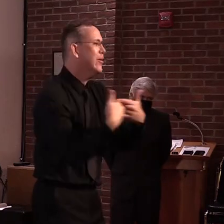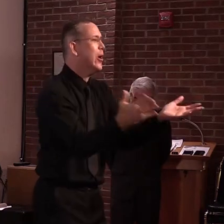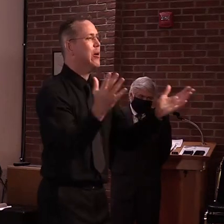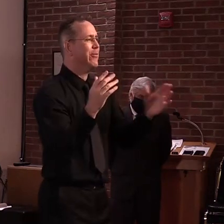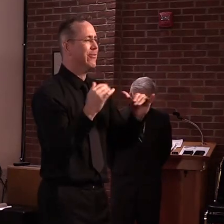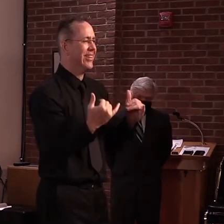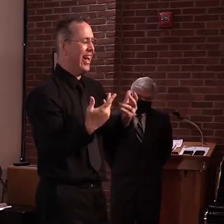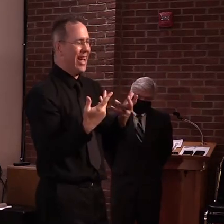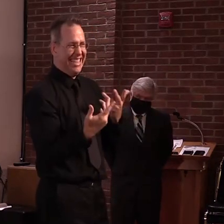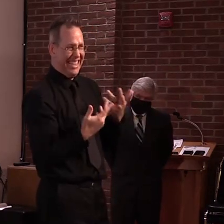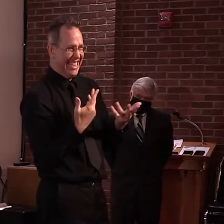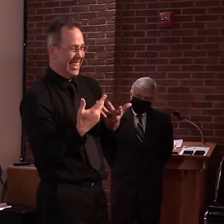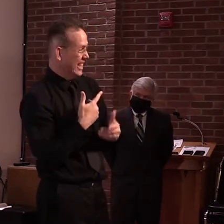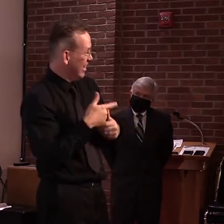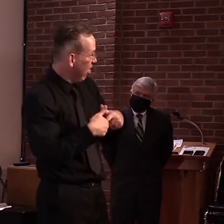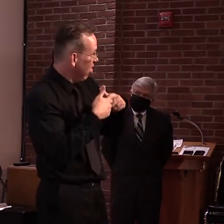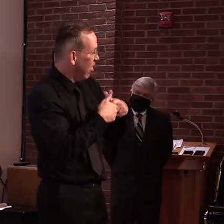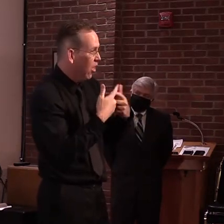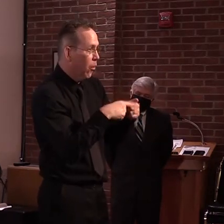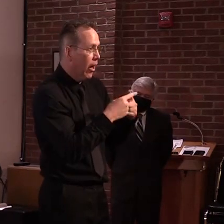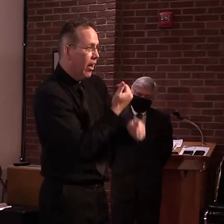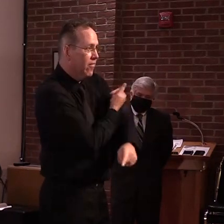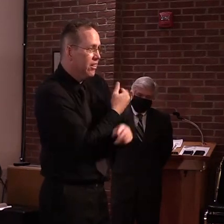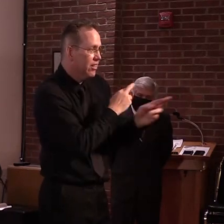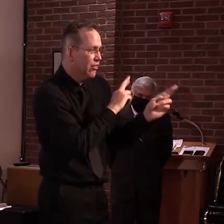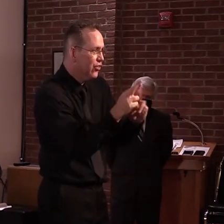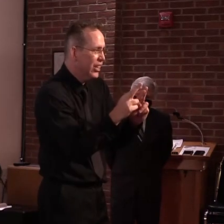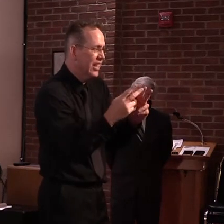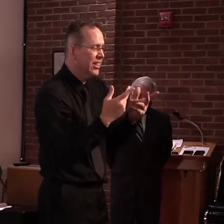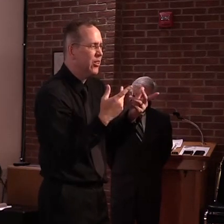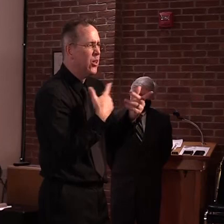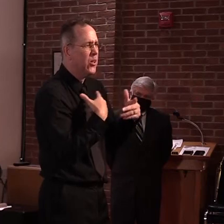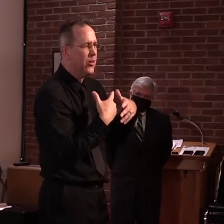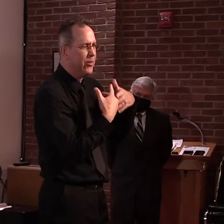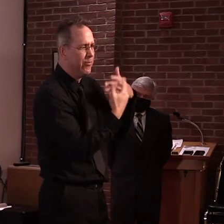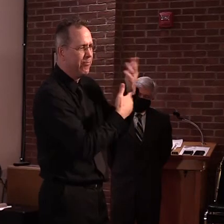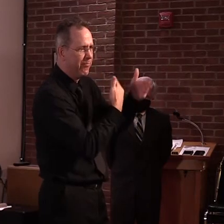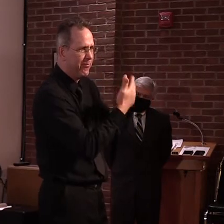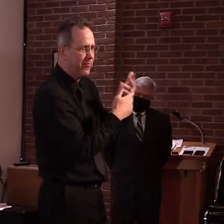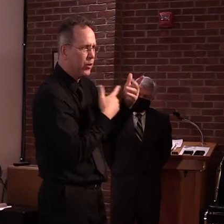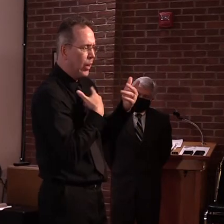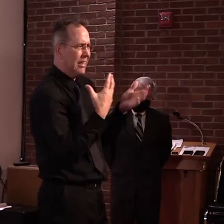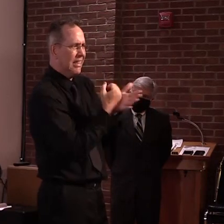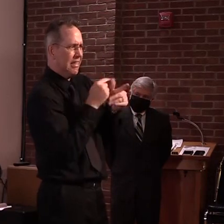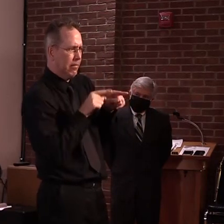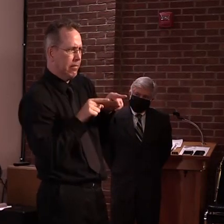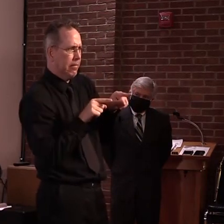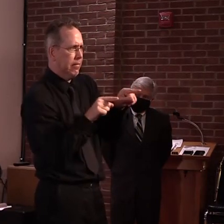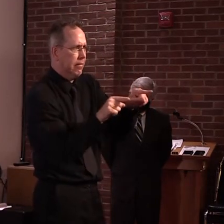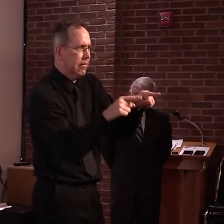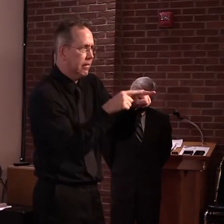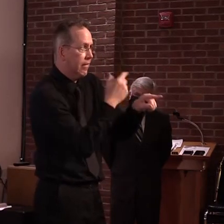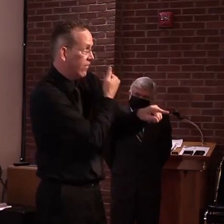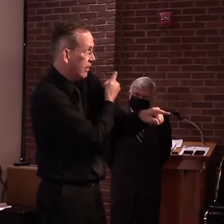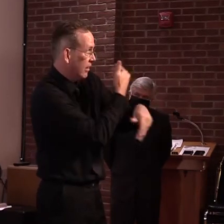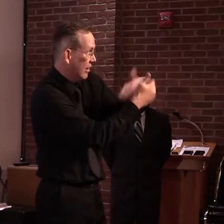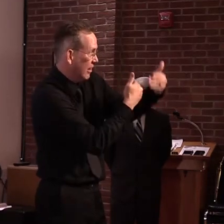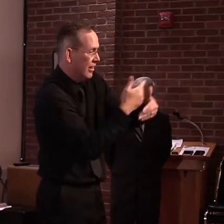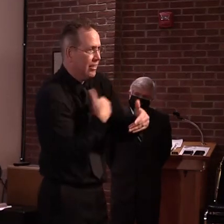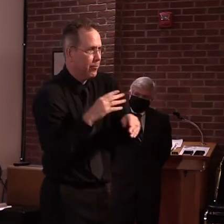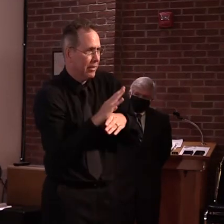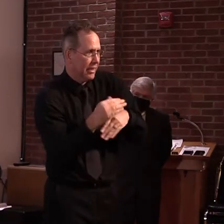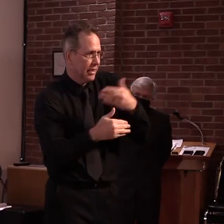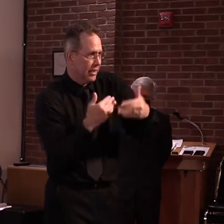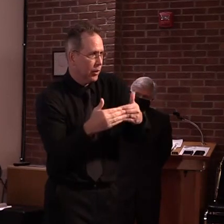you know, wait for that. What we're doing, as we've seen in Winooski, basing it on